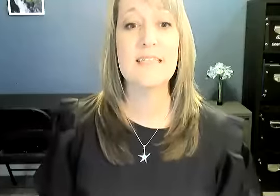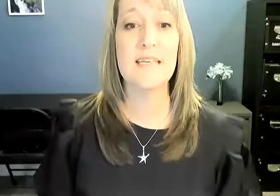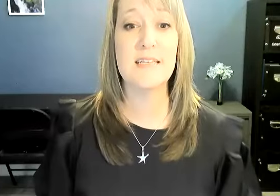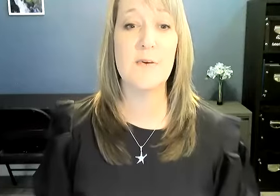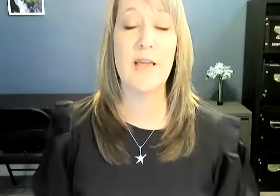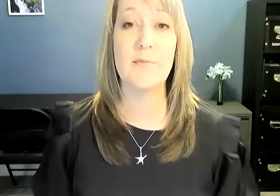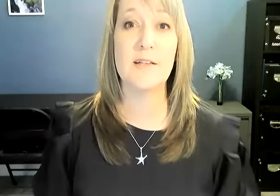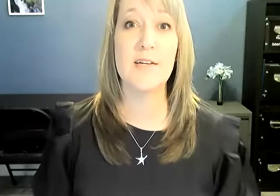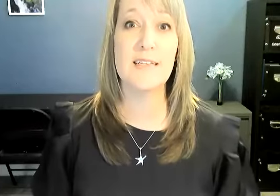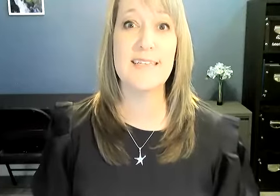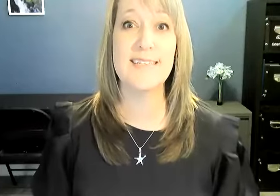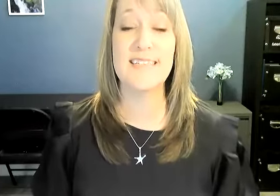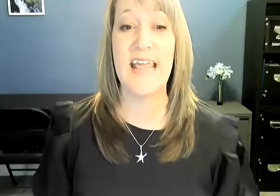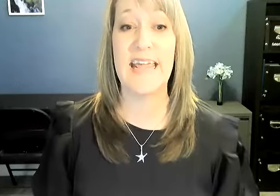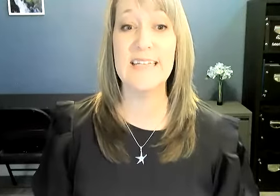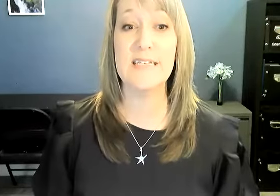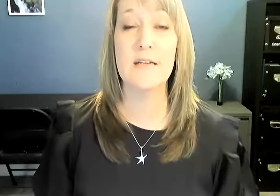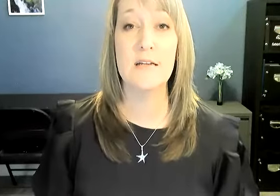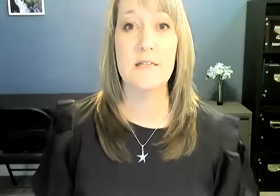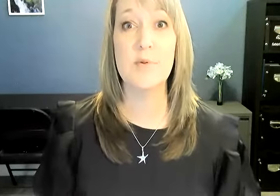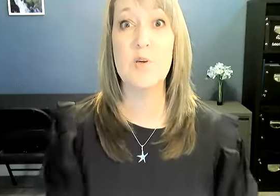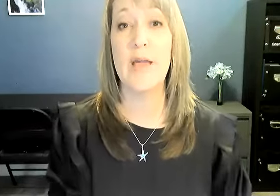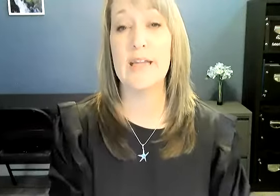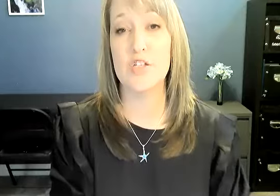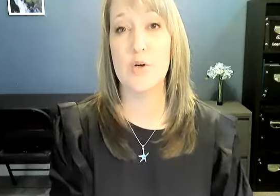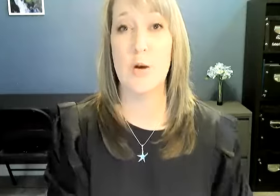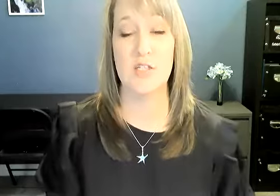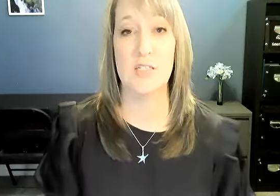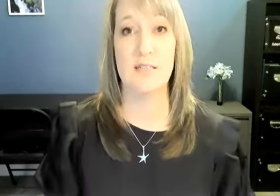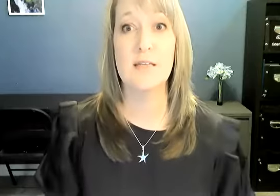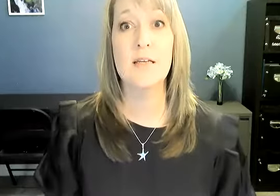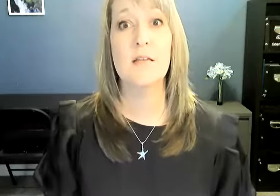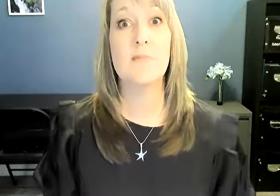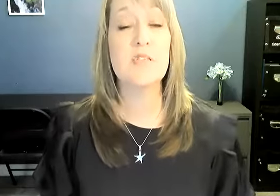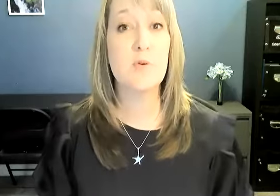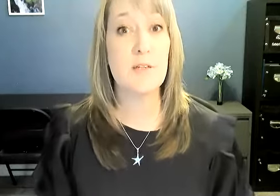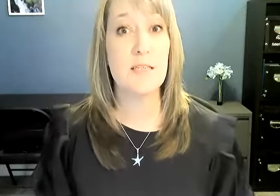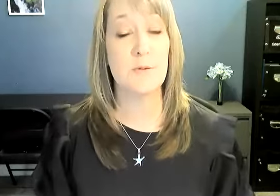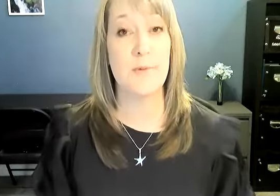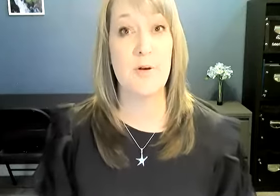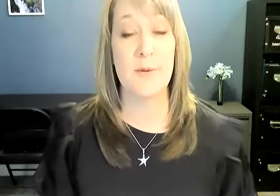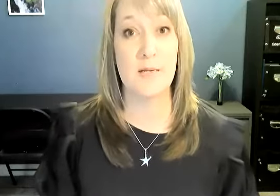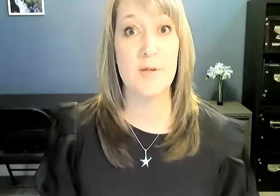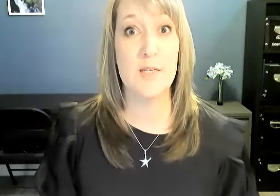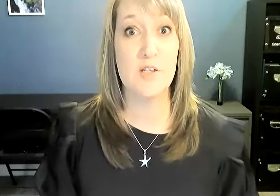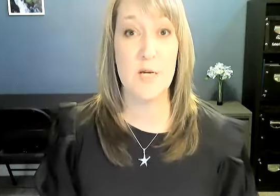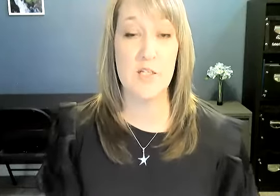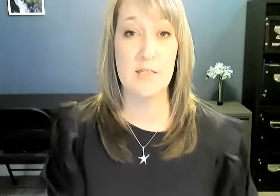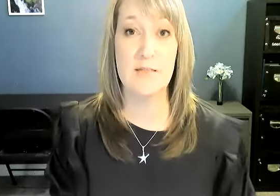This is vocabulary list 8, WH questions. The most important thing to remember about WH questions is that